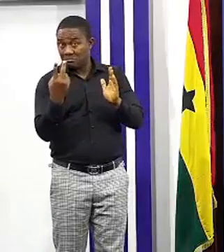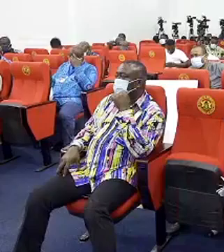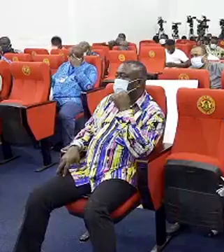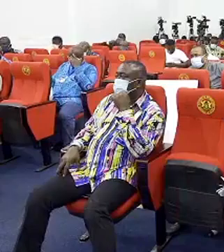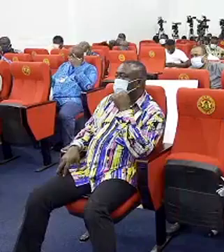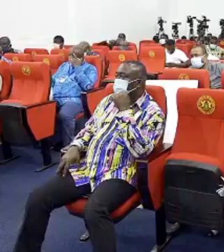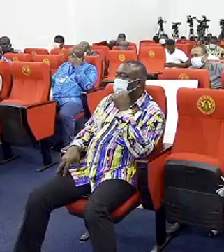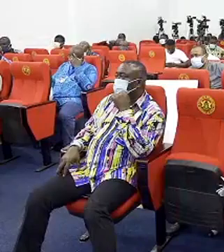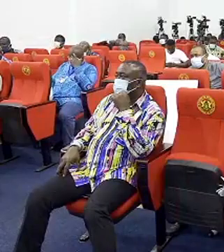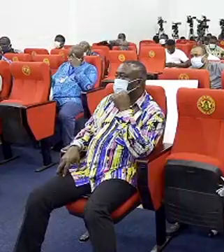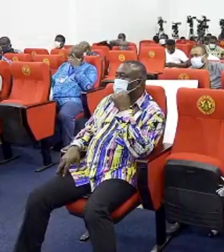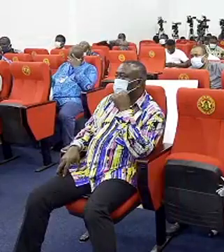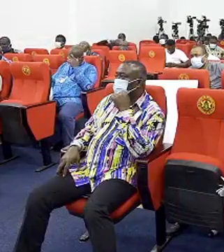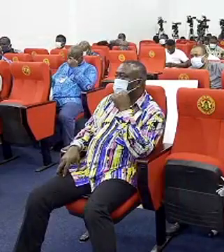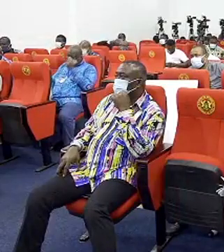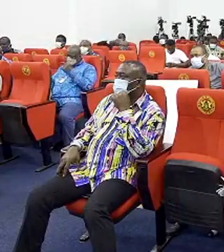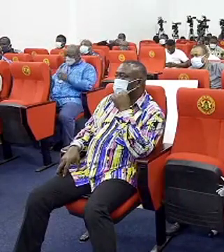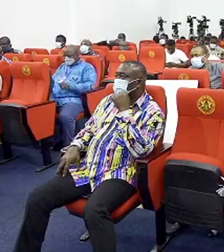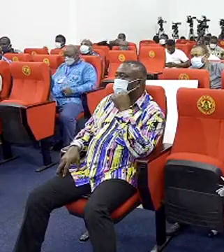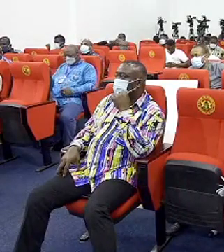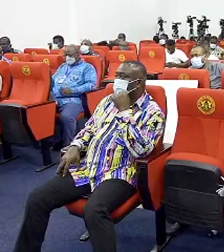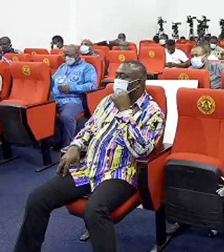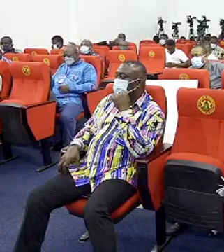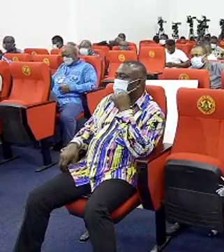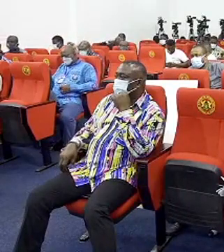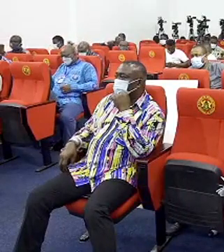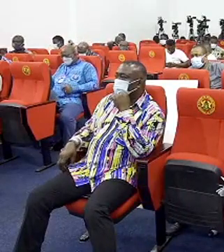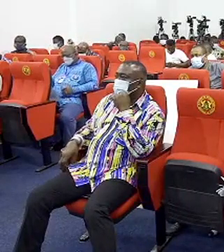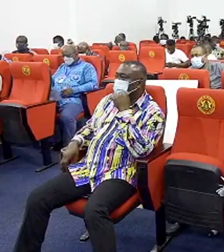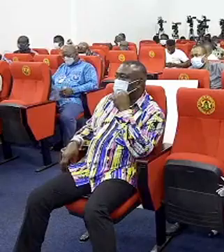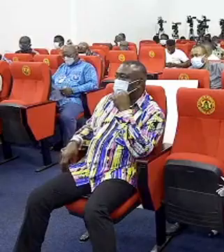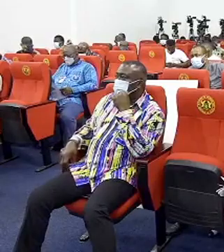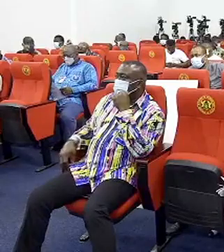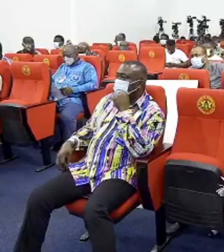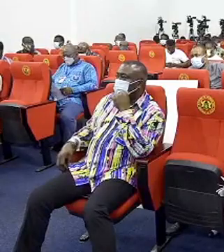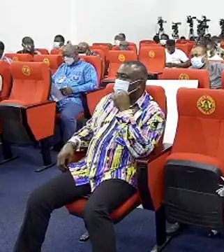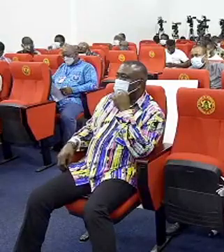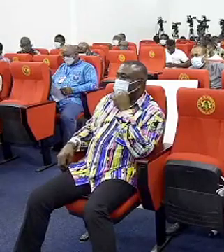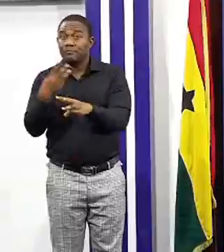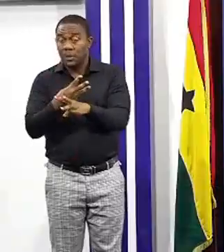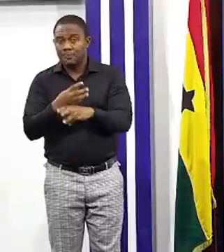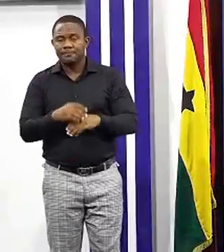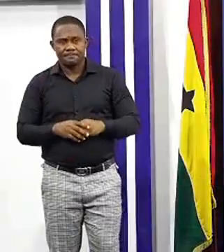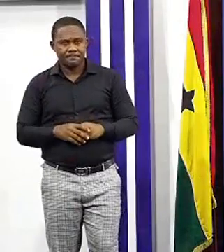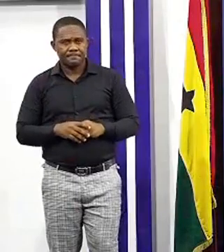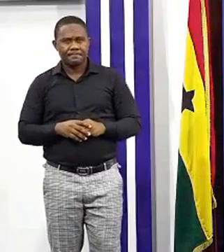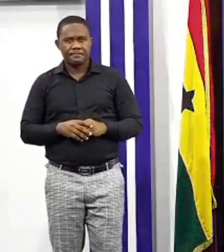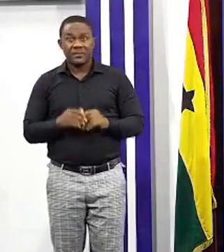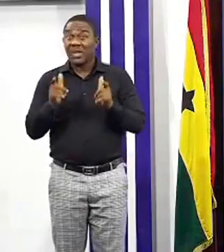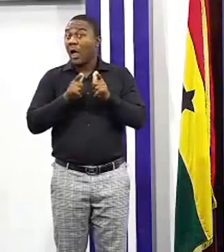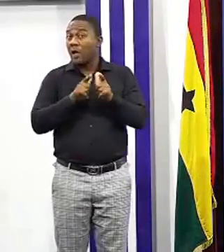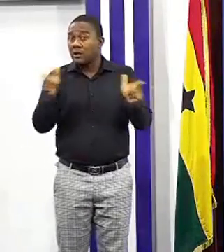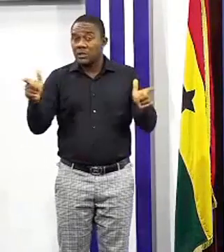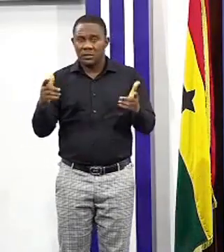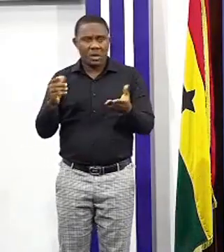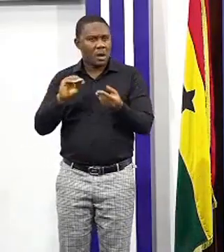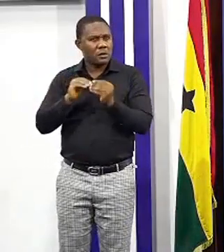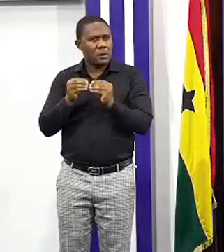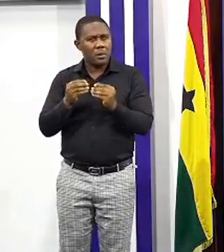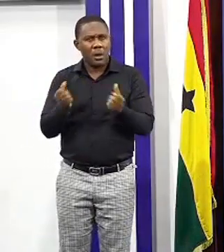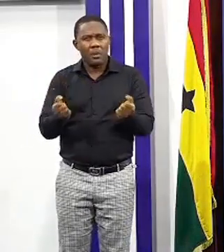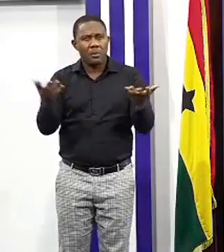travelers, enhanced surveillance, and then the total. Under the general surveillance, as of the 20th of